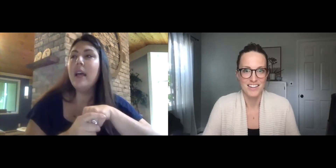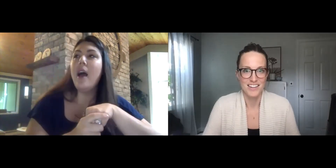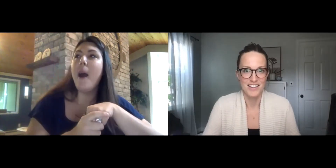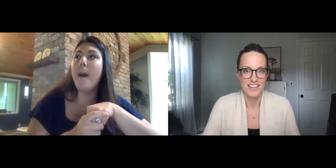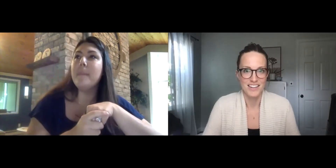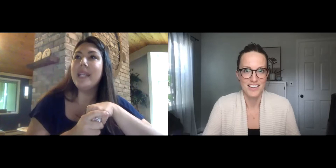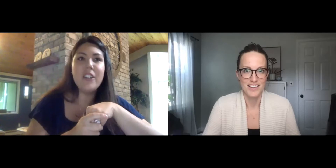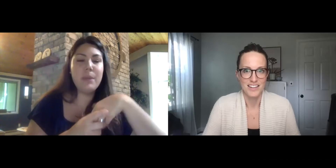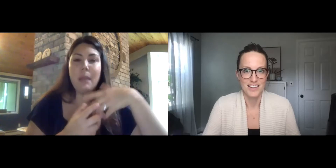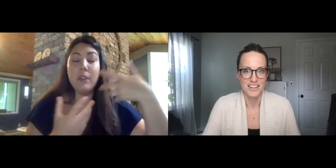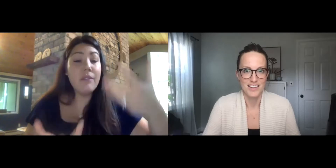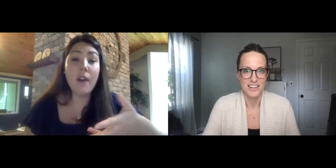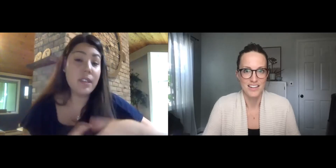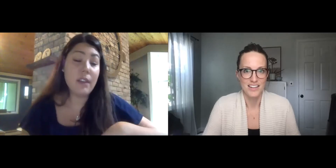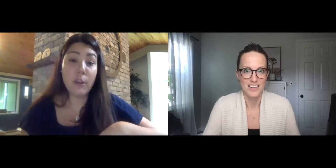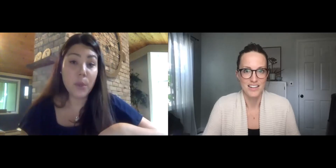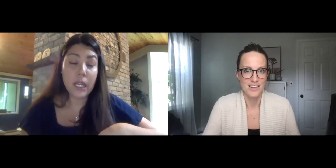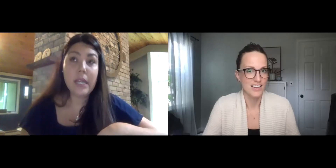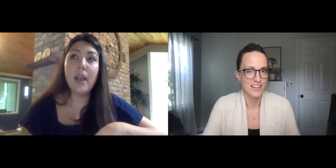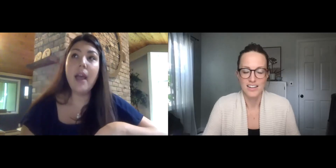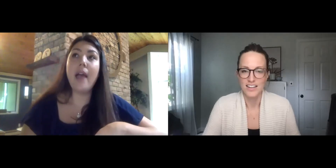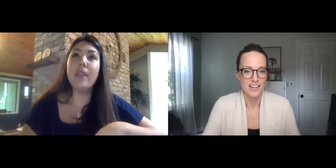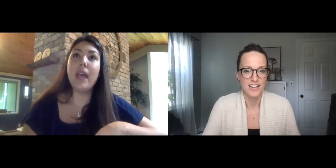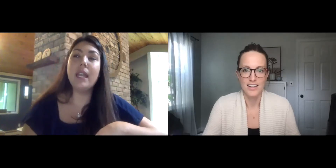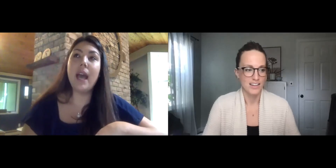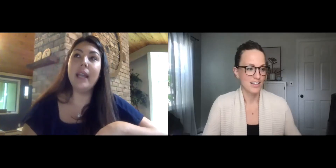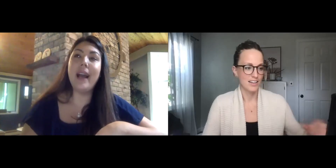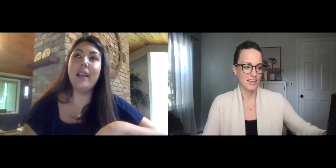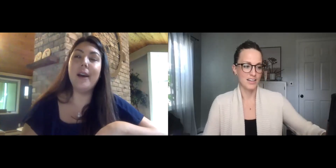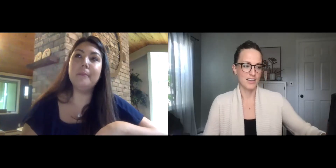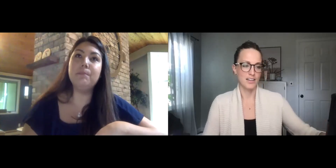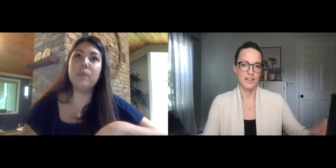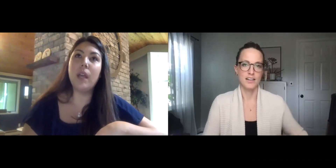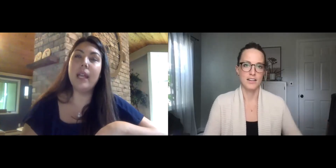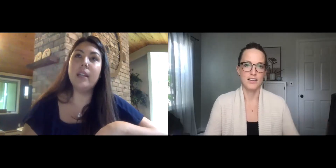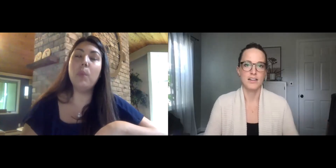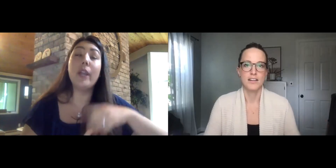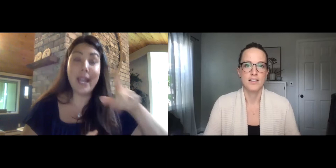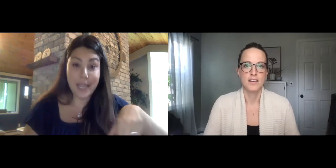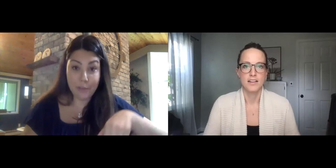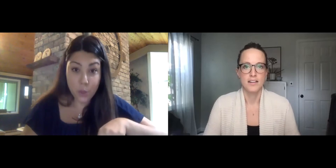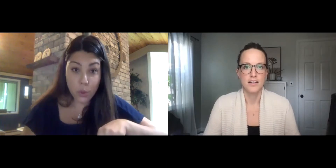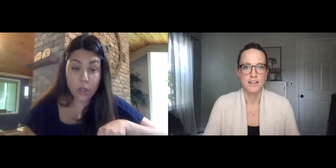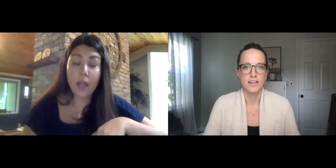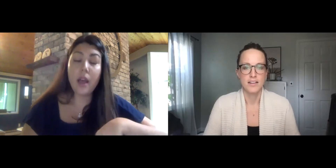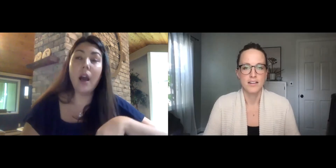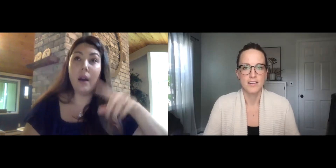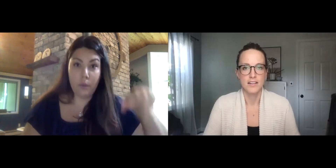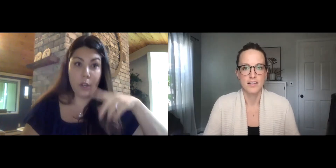more. And yeah, I just became really involved in the deaf community. And then I ended up working at a deaf